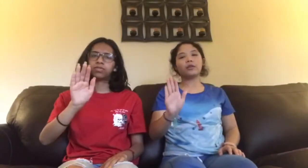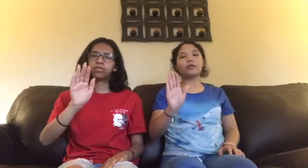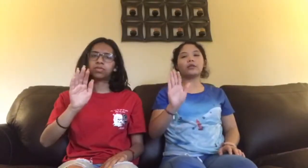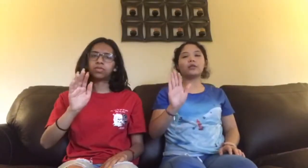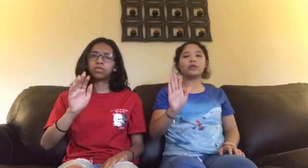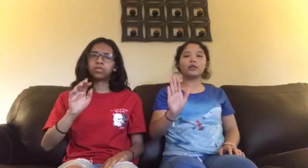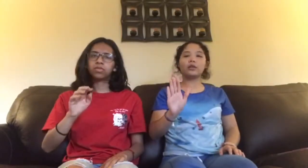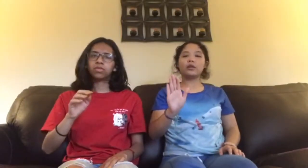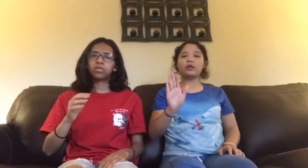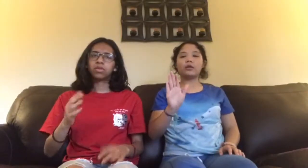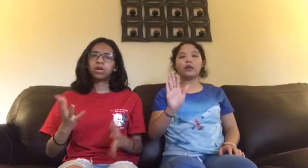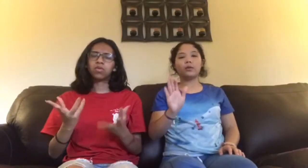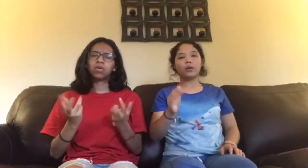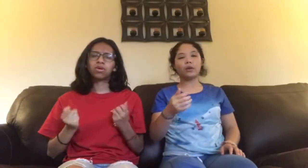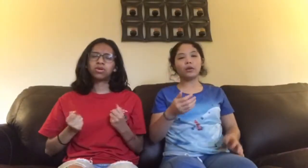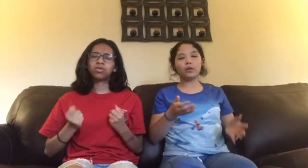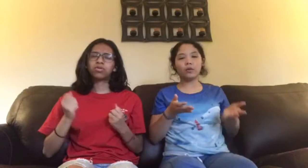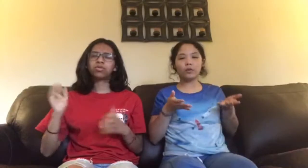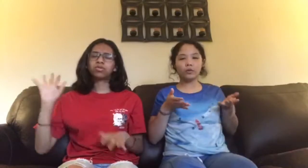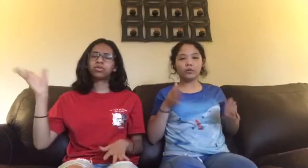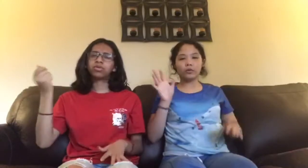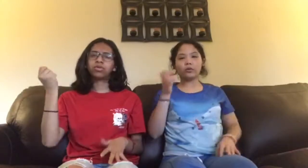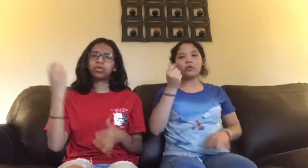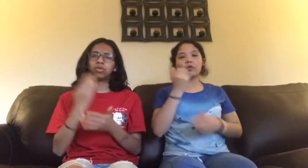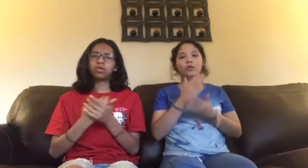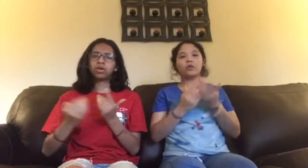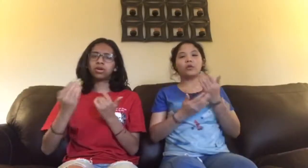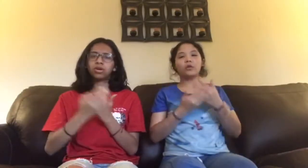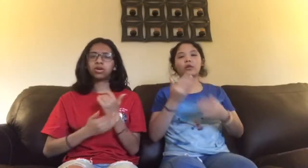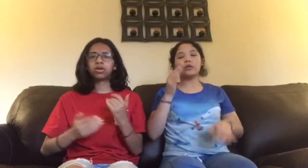I wanna hold your hand